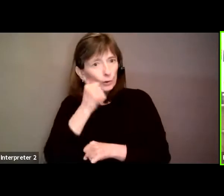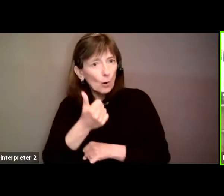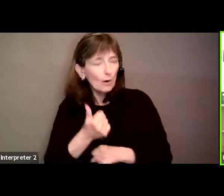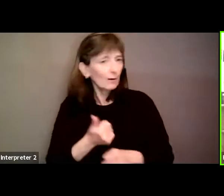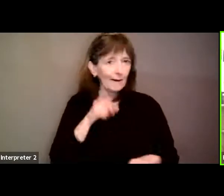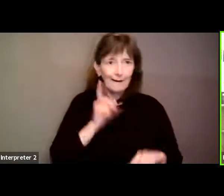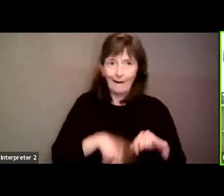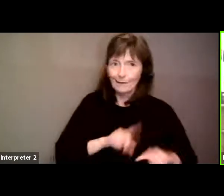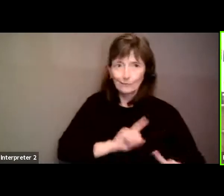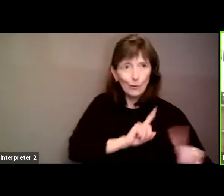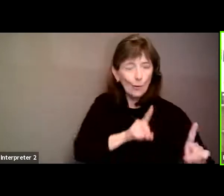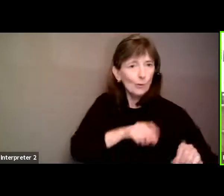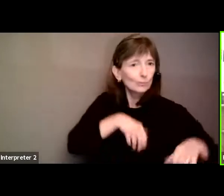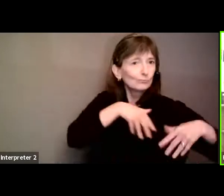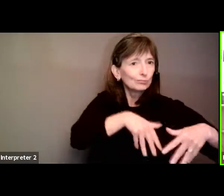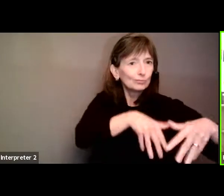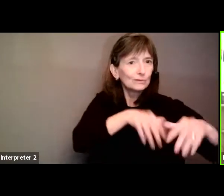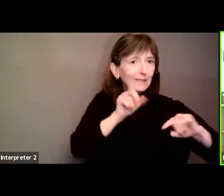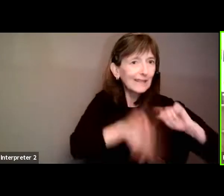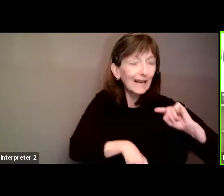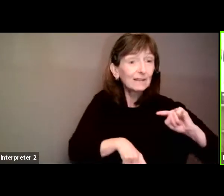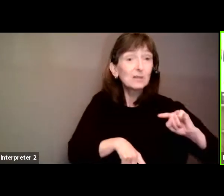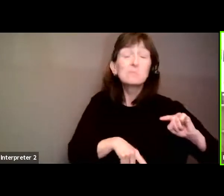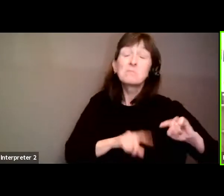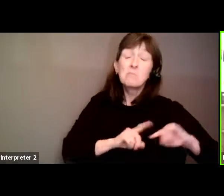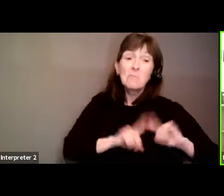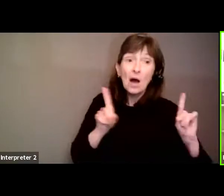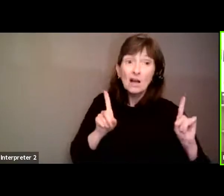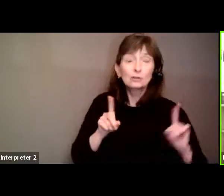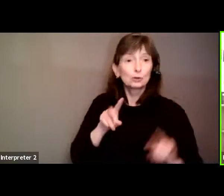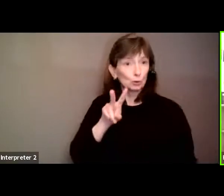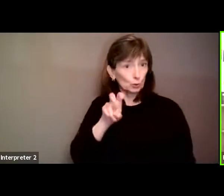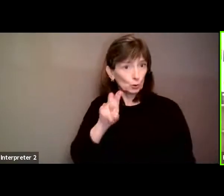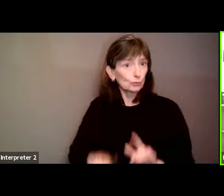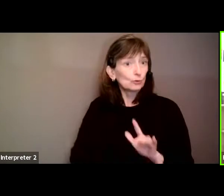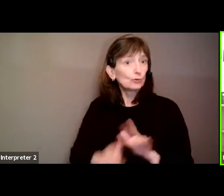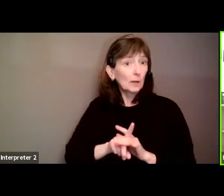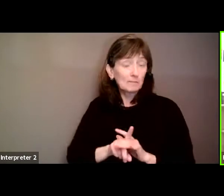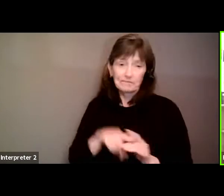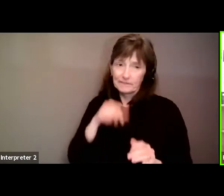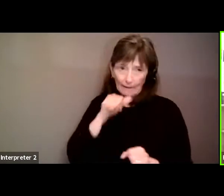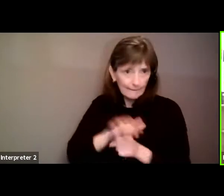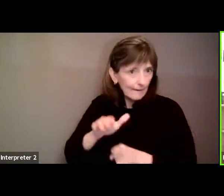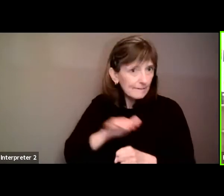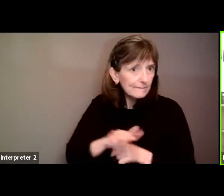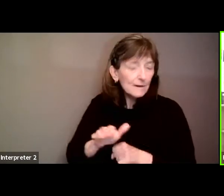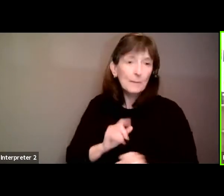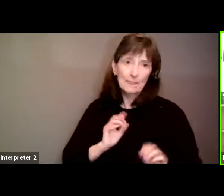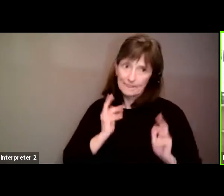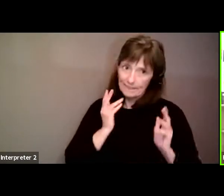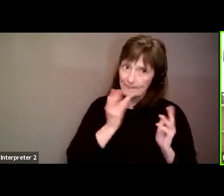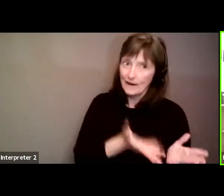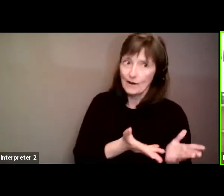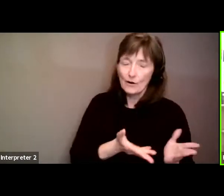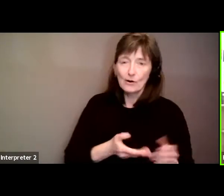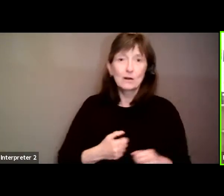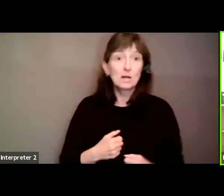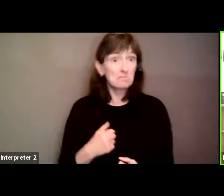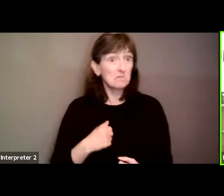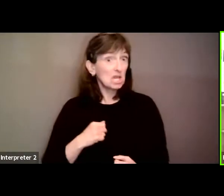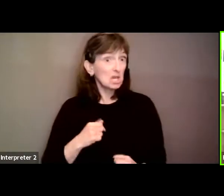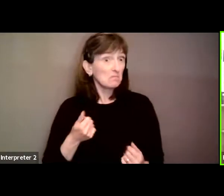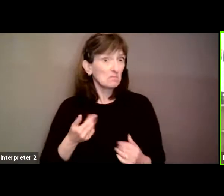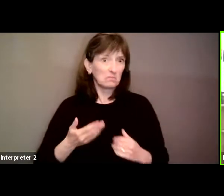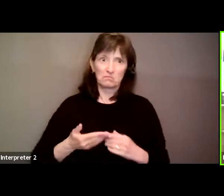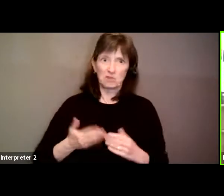200 of us showed up. It was not nearly enough, but at least we were there. I was among the first to arrive and was able to get a seat